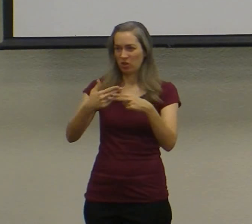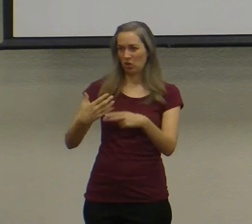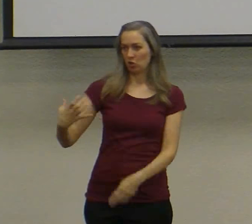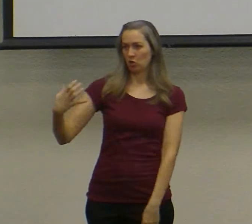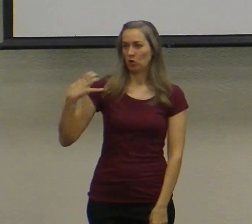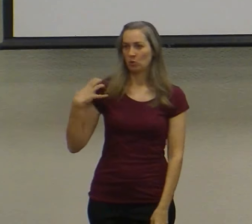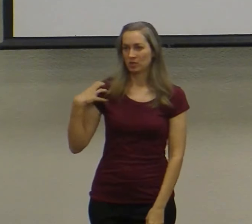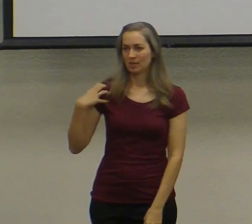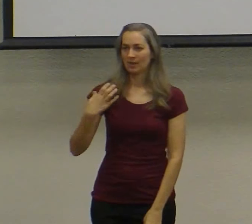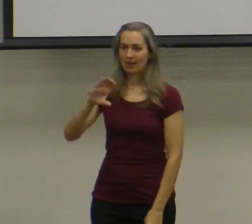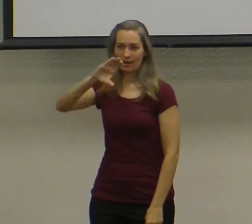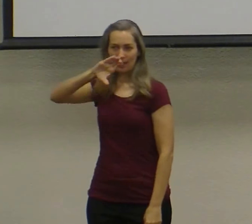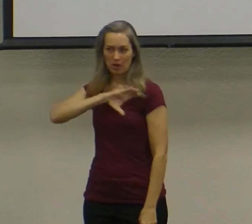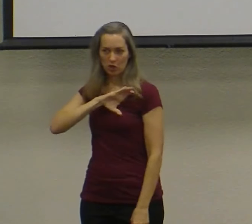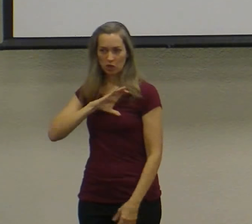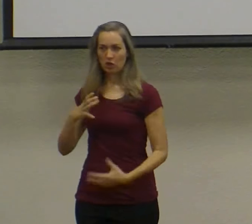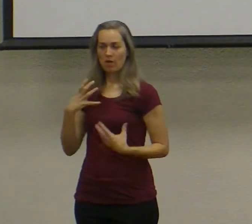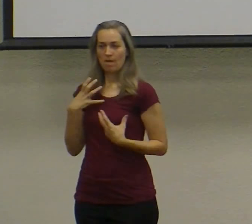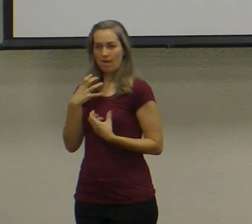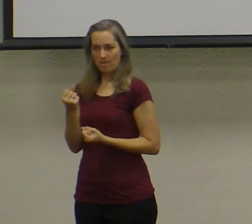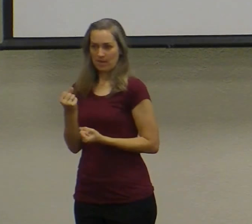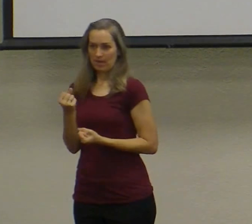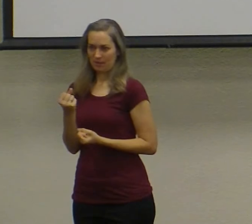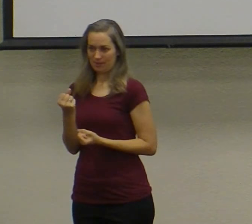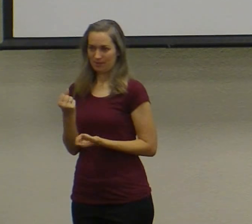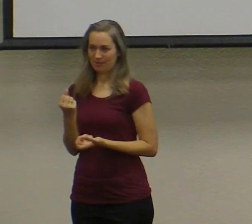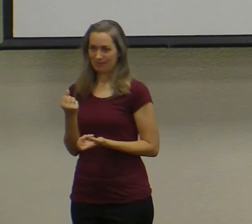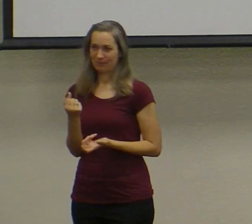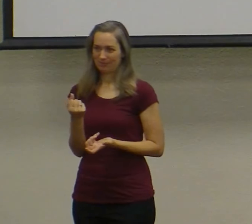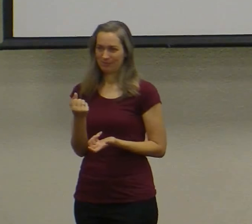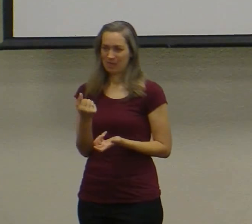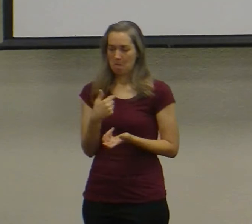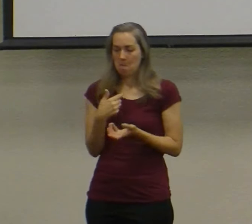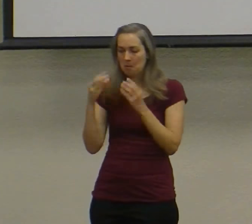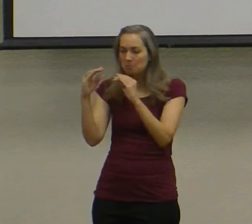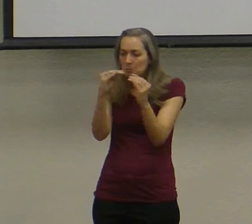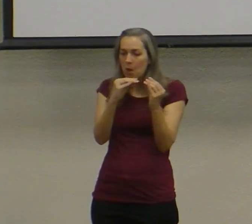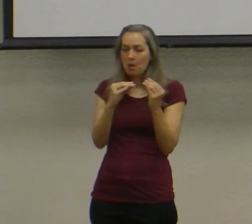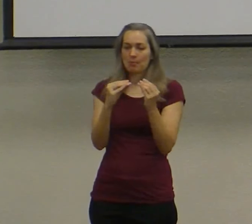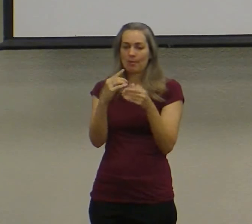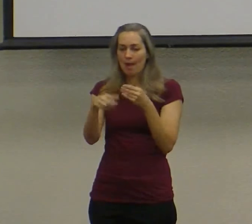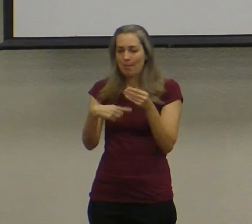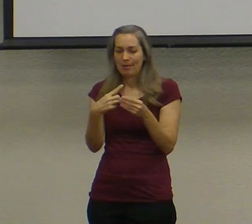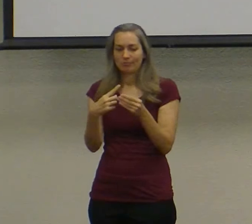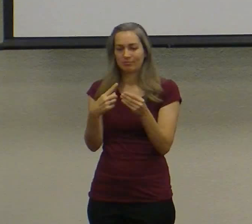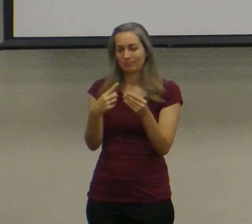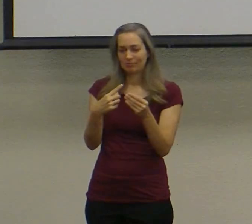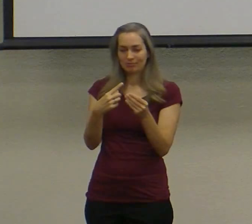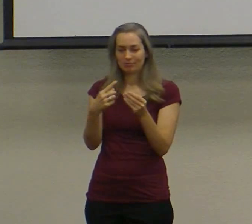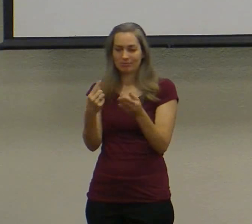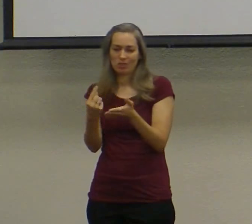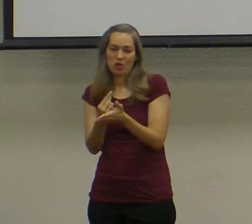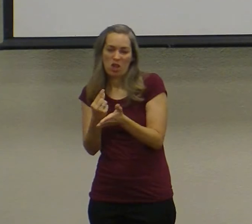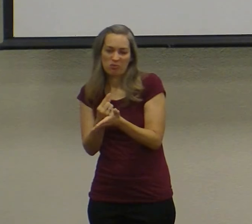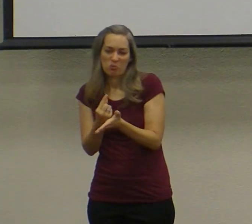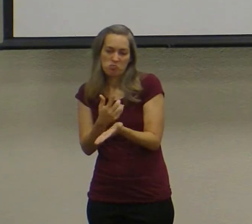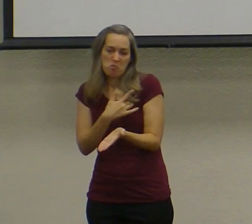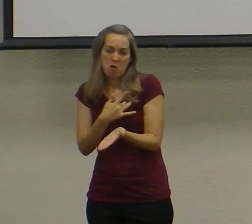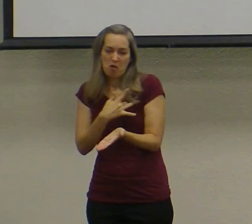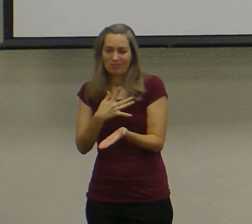so just had a chance to just pour in, be gospel hearted, and teach some kind of skills and drills as well. Um,